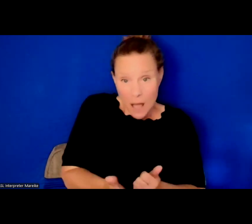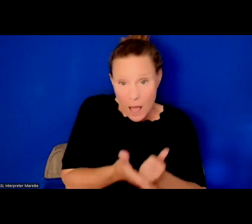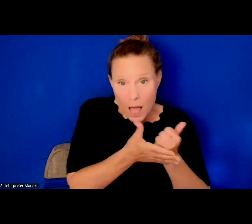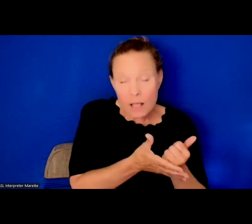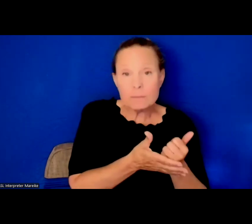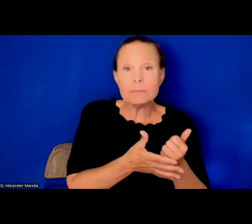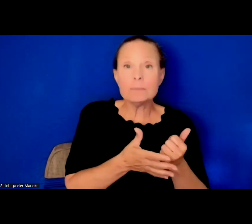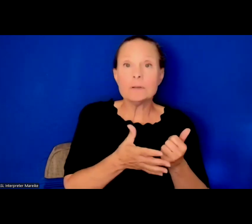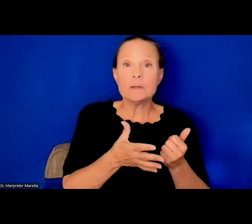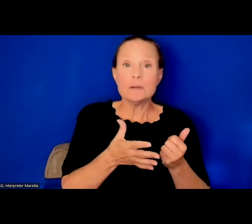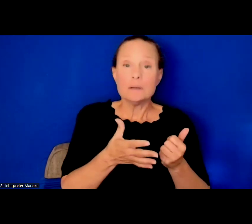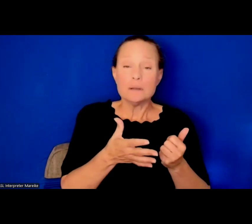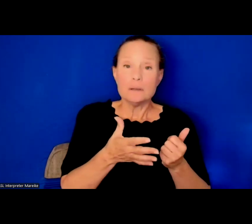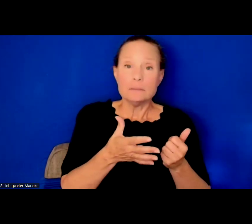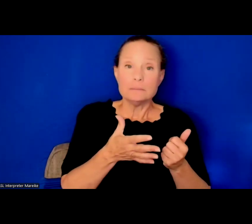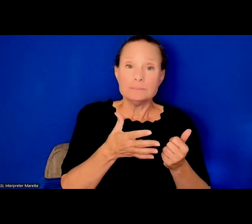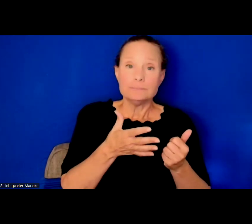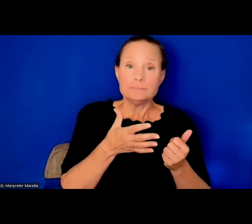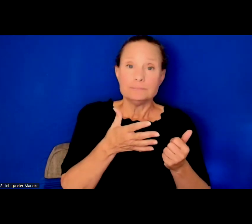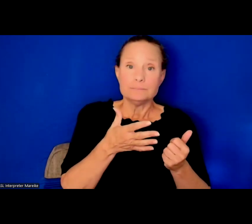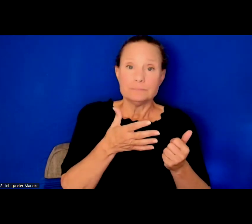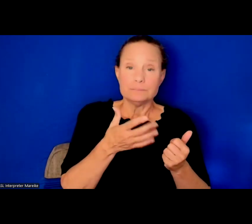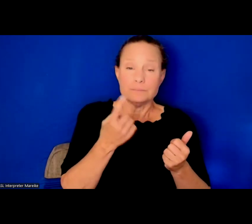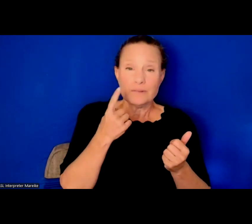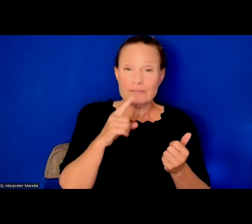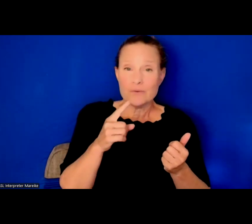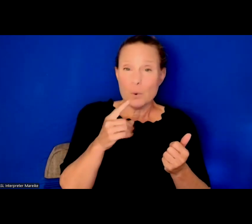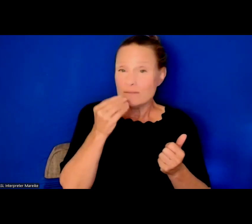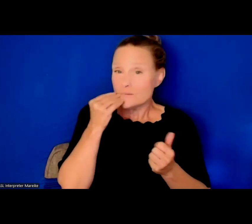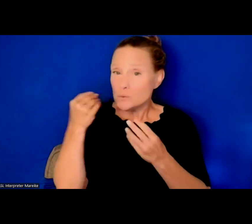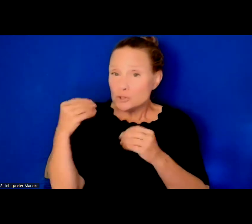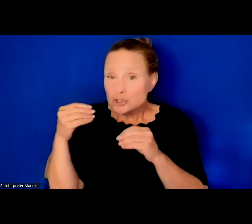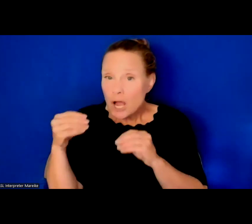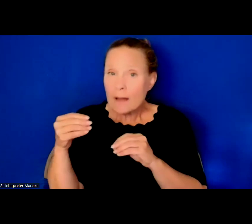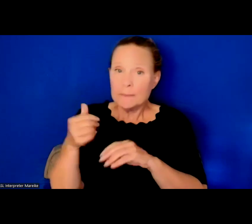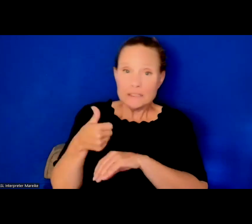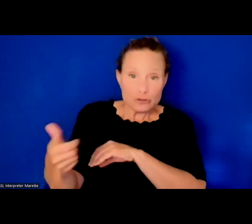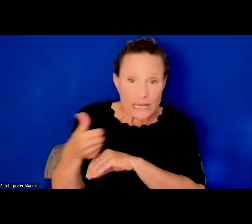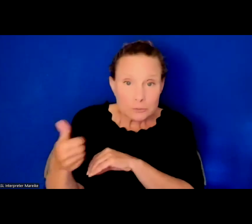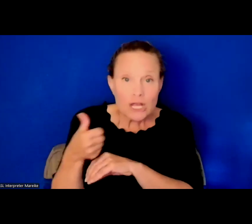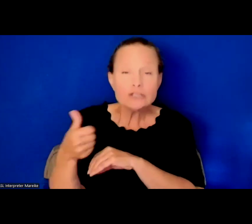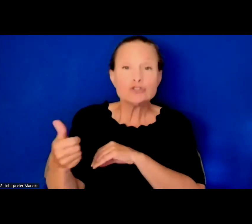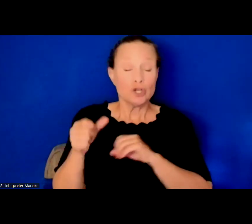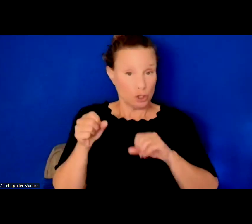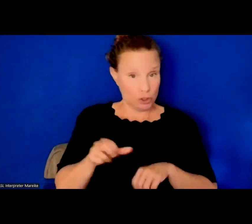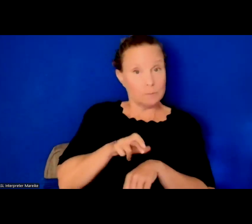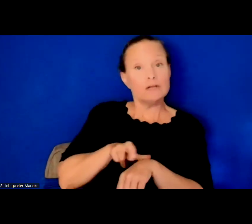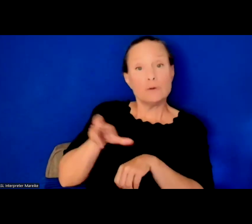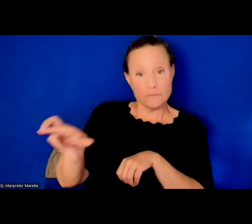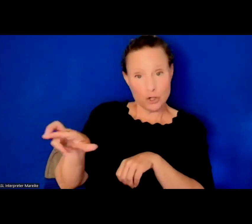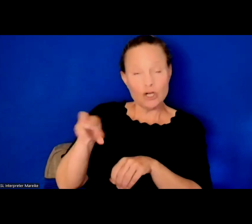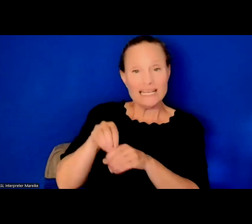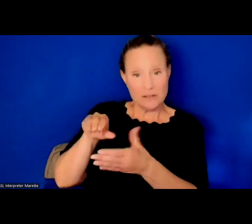getting their food monthly or something like that, they could be referred into the waiver. There's a